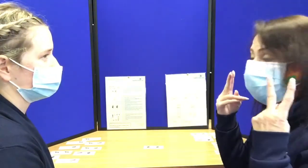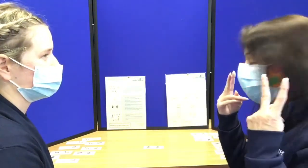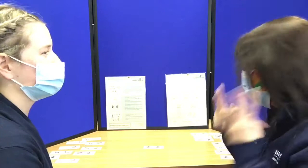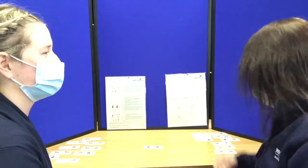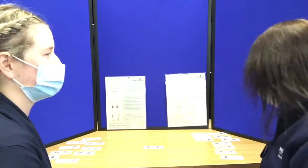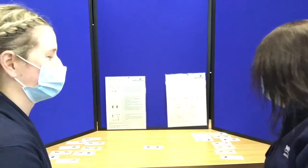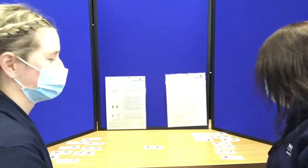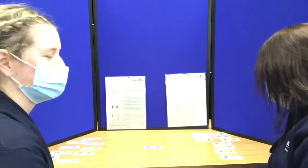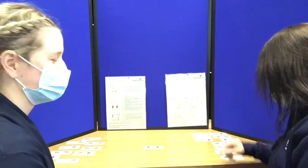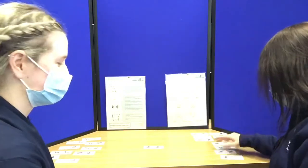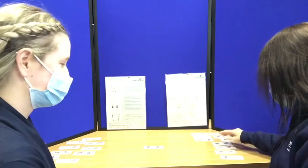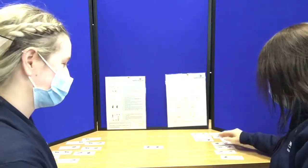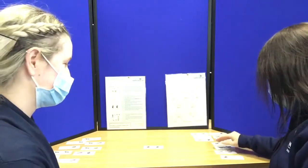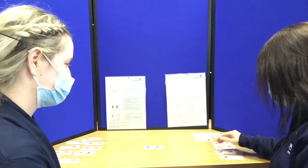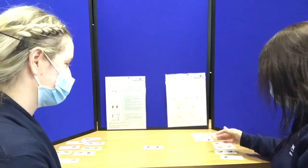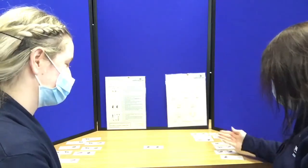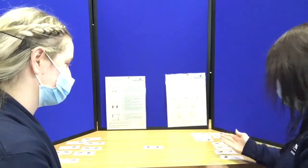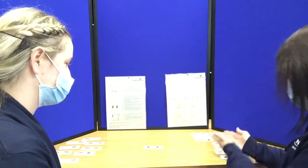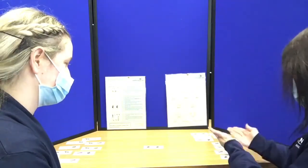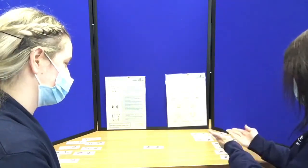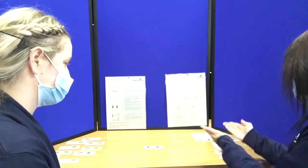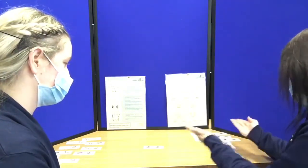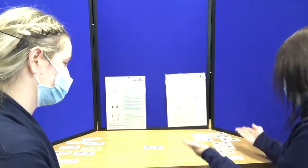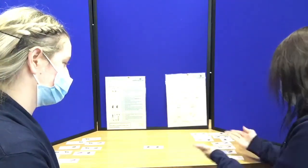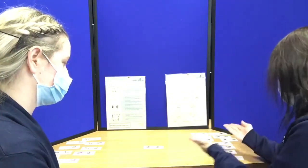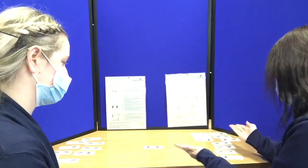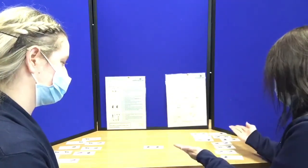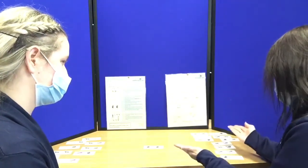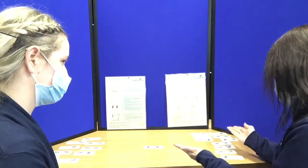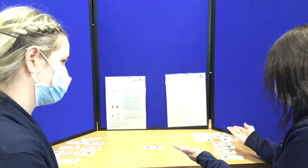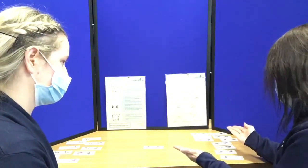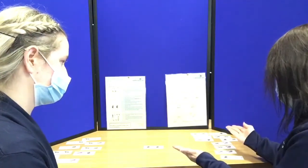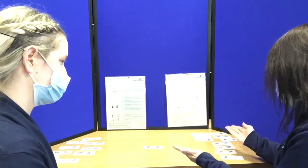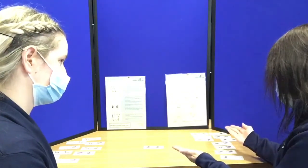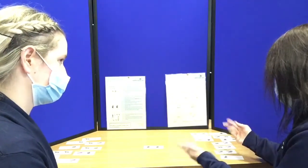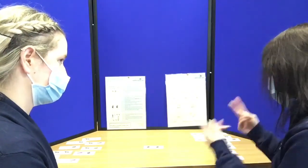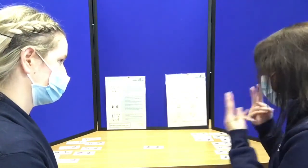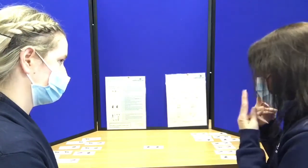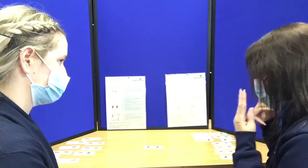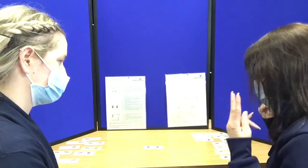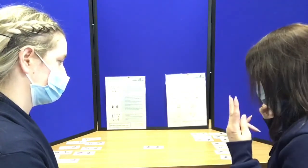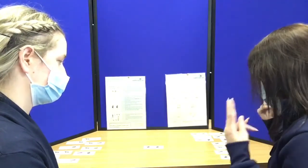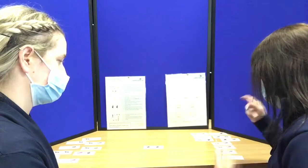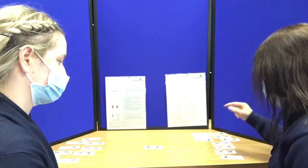cat. Okay. Where can I find a cat?